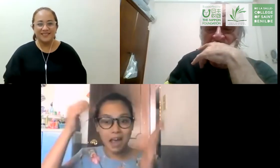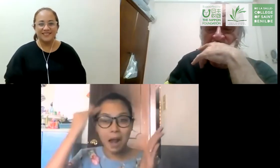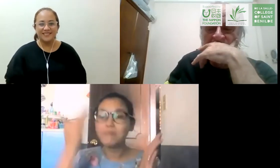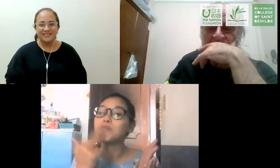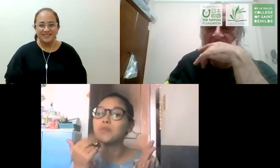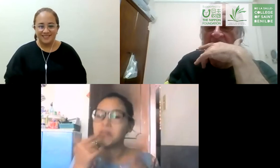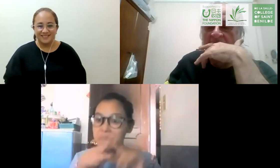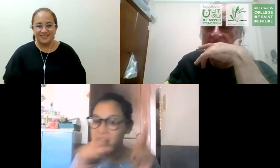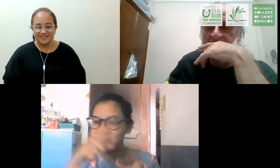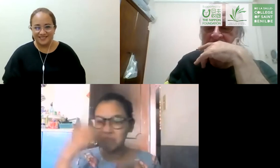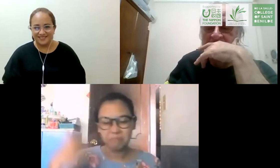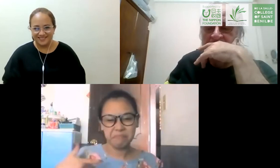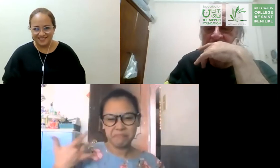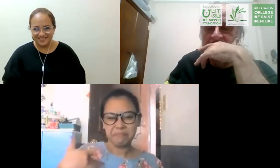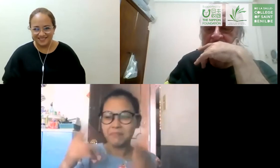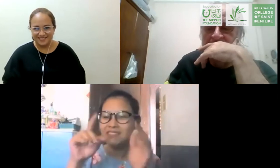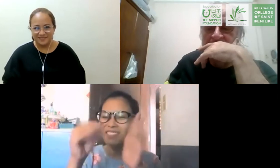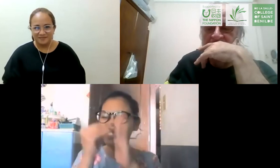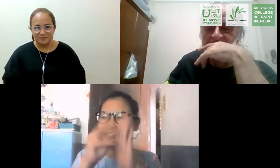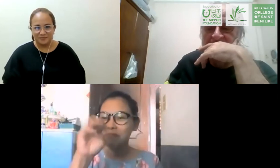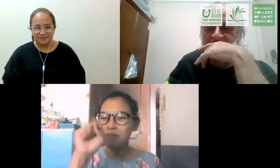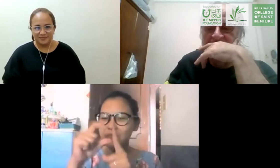It's related to Nat.